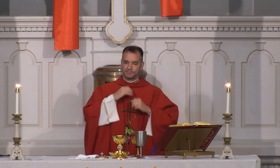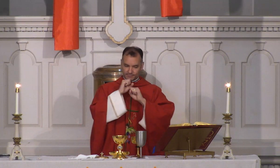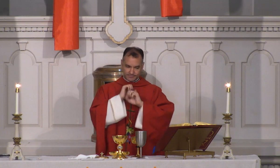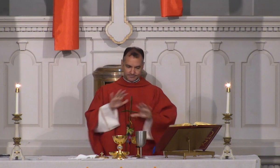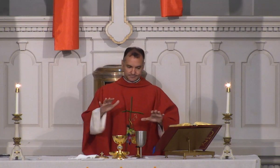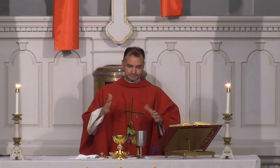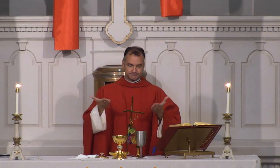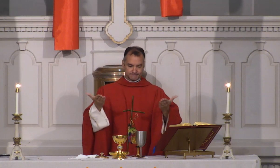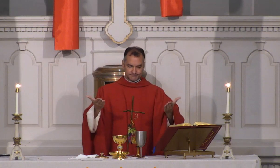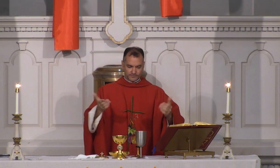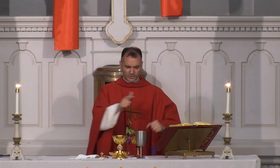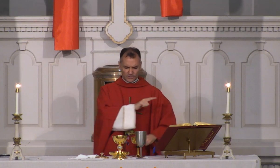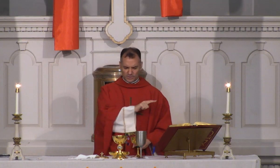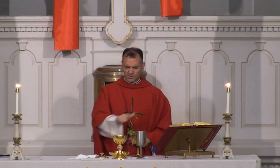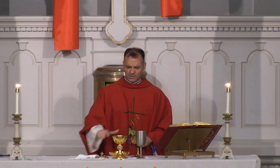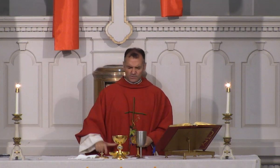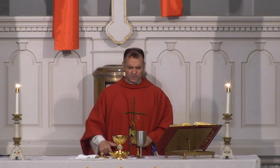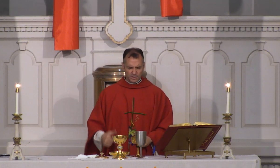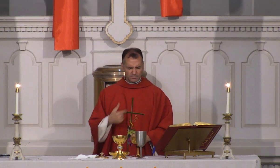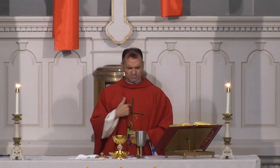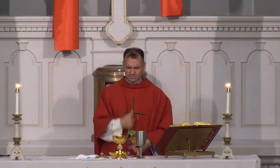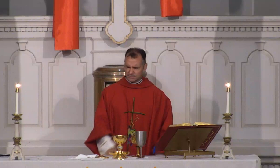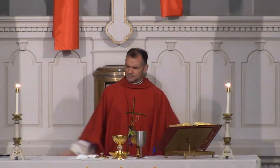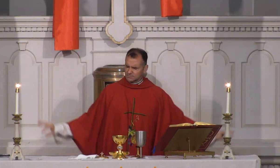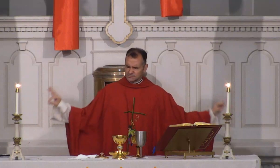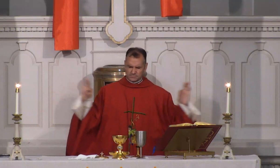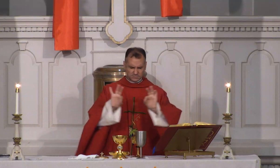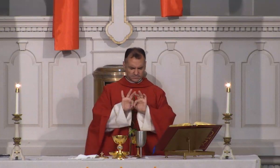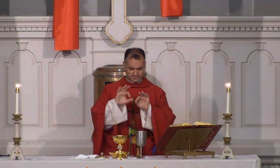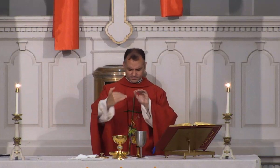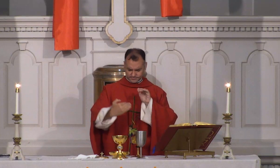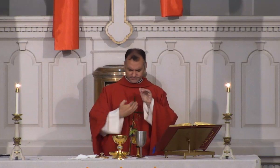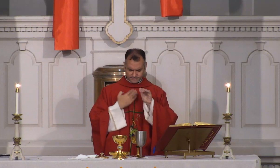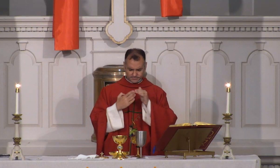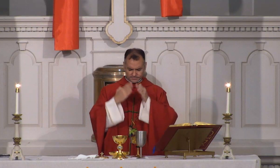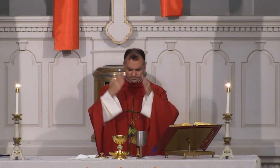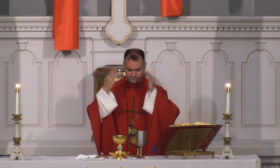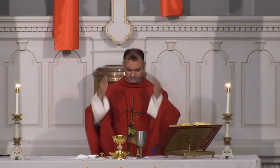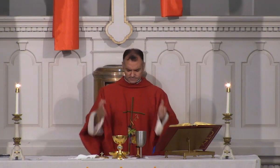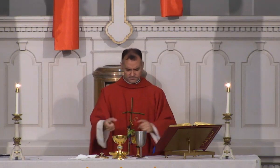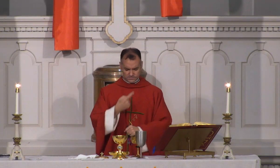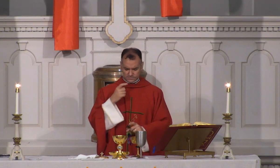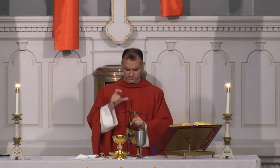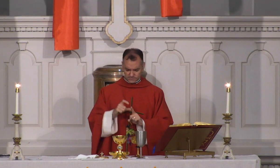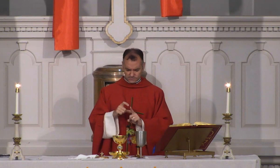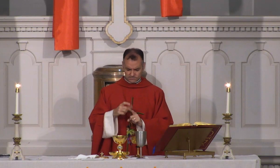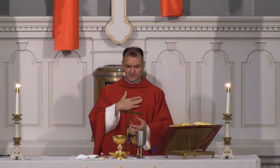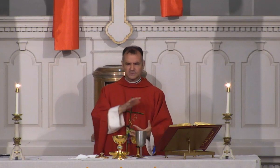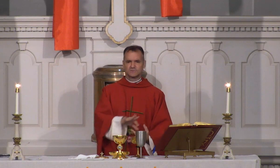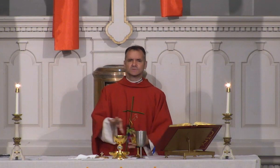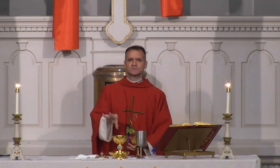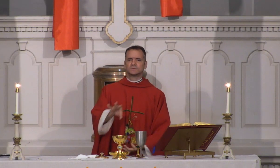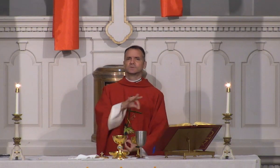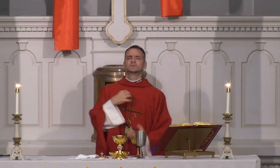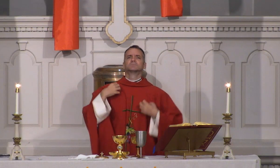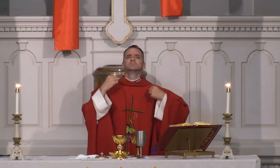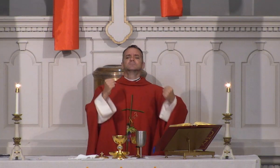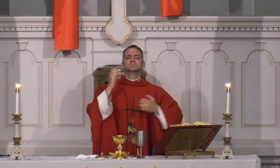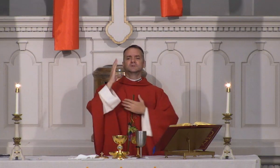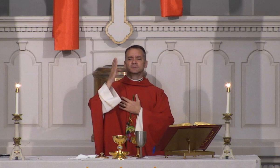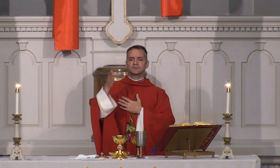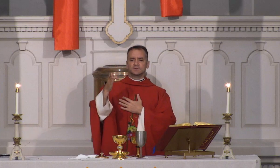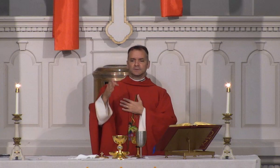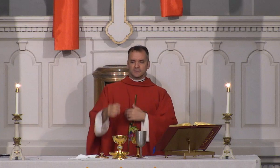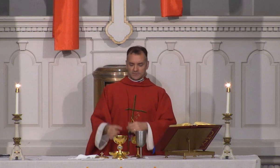Lamb. Lord, I am not worthy that you should enter under my roof, but only say the word, and my soul shall be